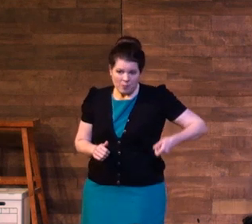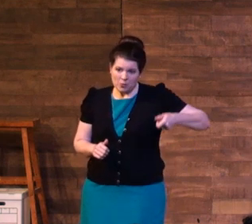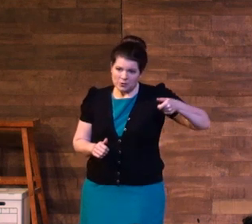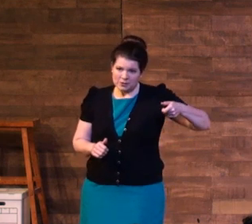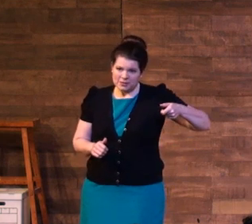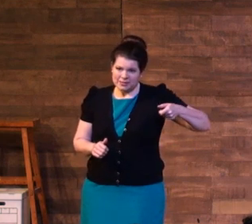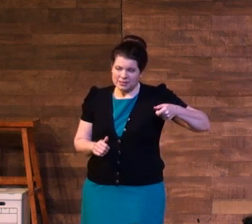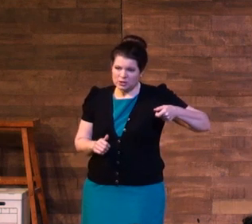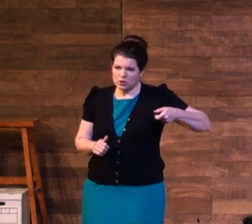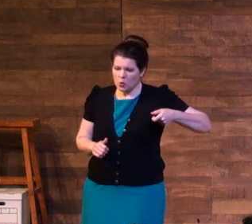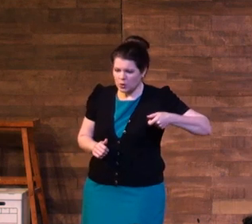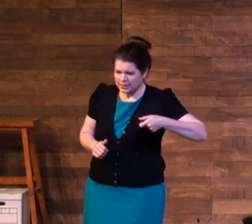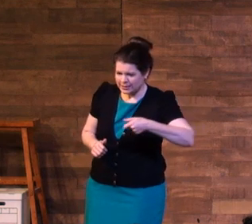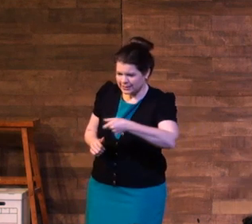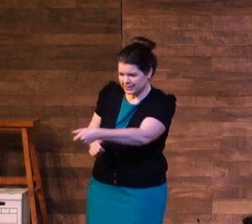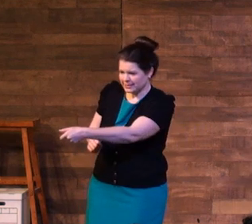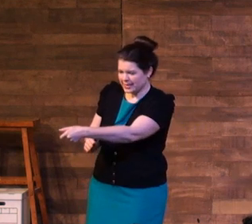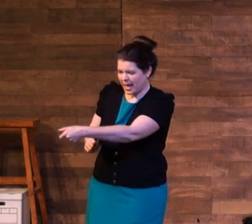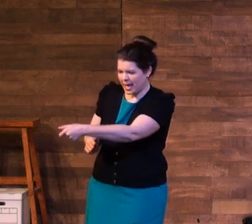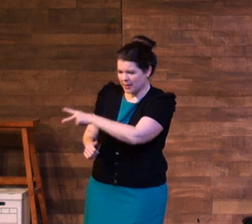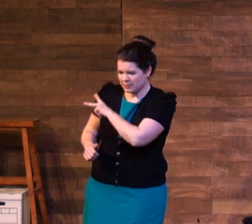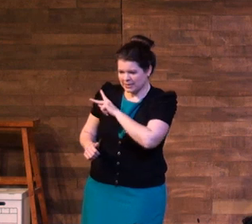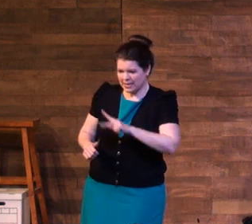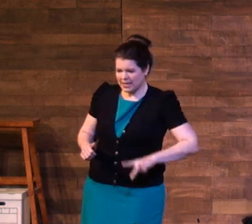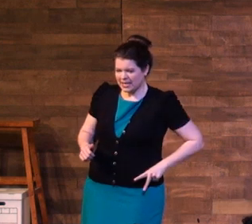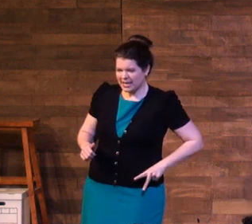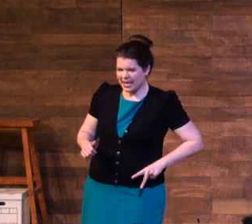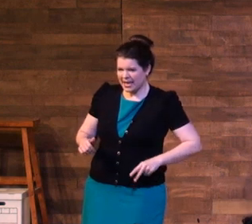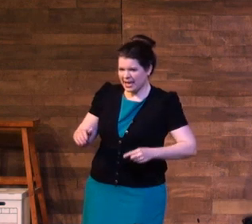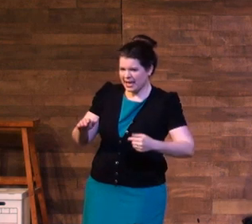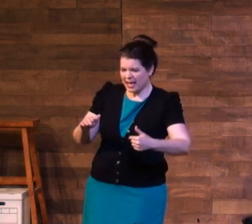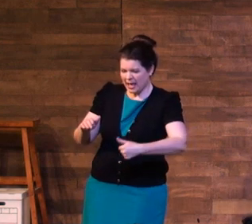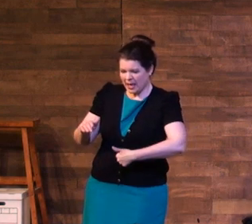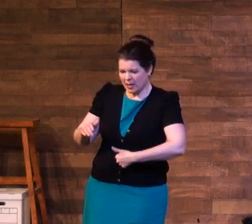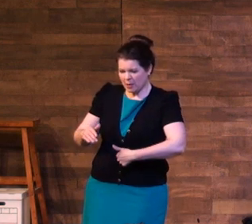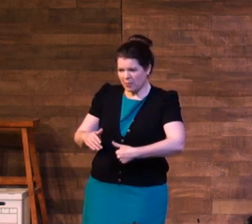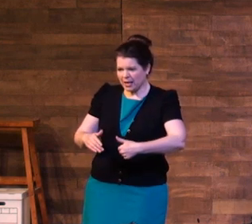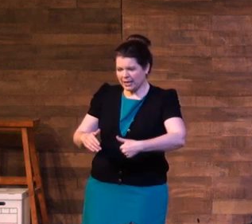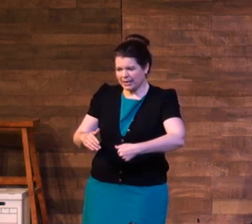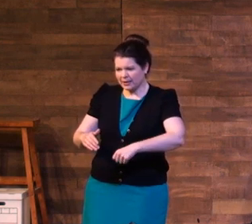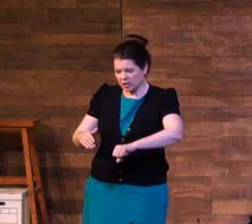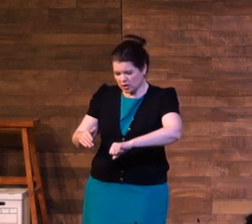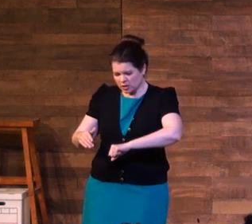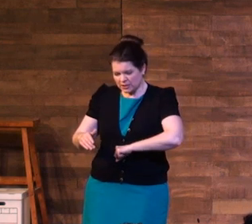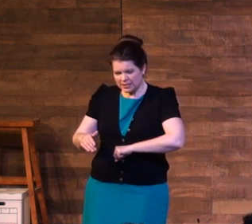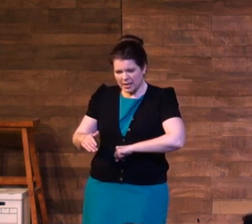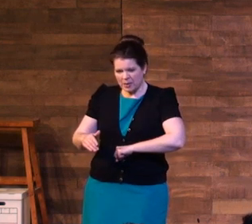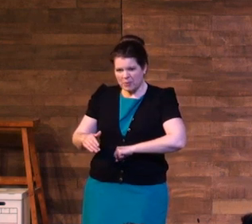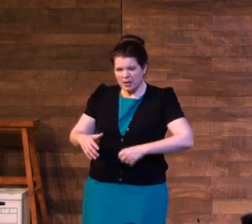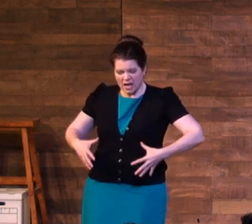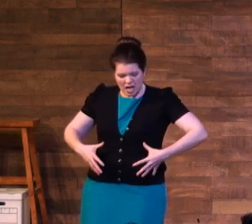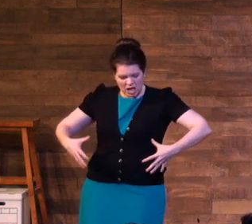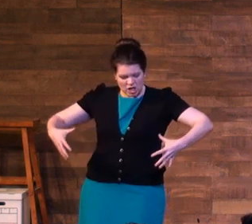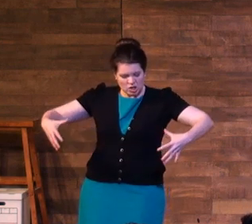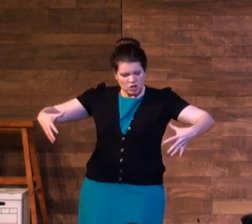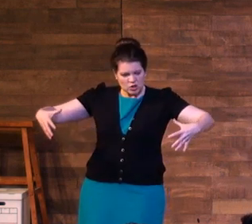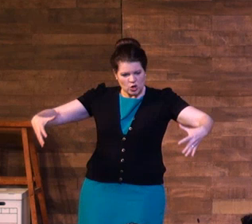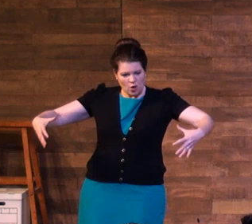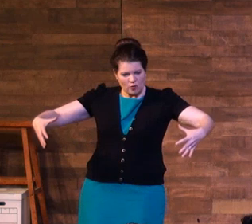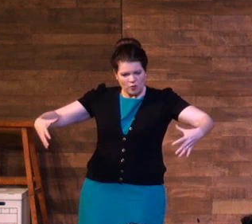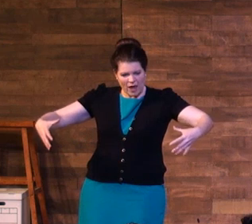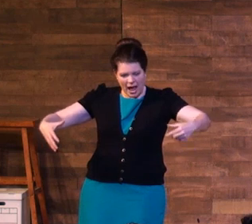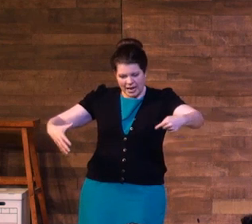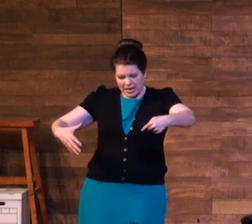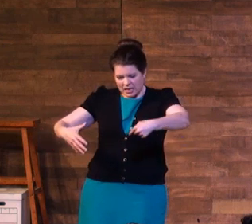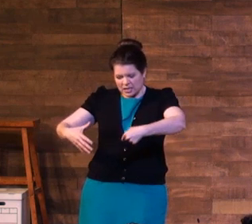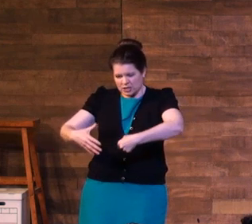left-handed, stabs Eglon in the belly, and we're told that the King Eglon was so fat that his belly swallowed